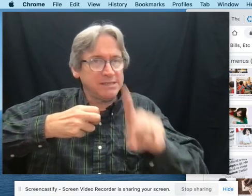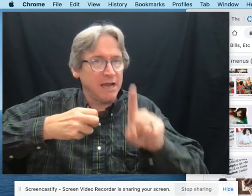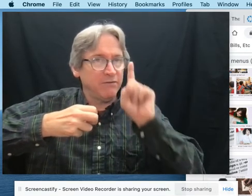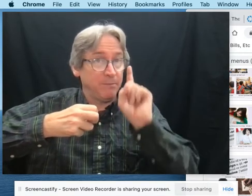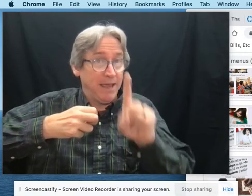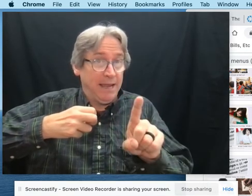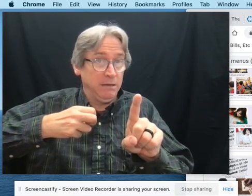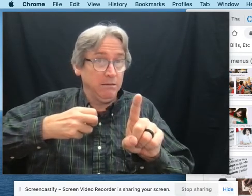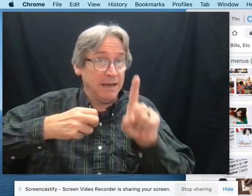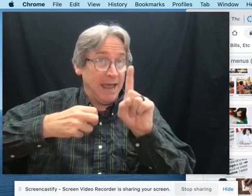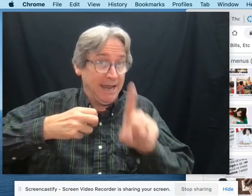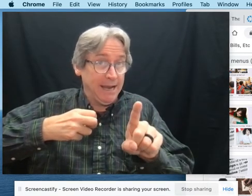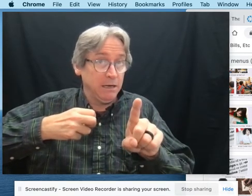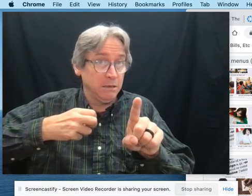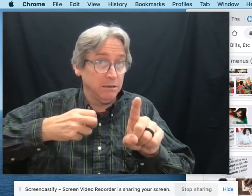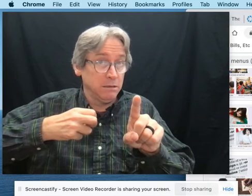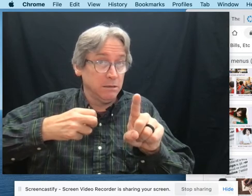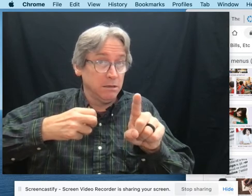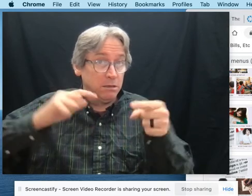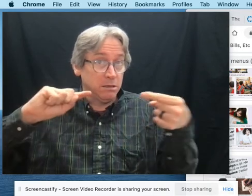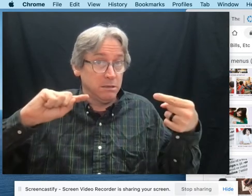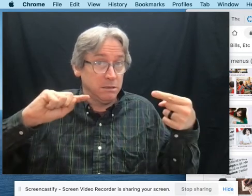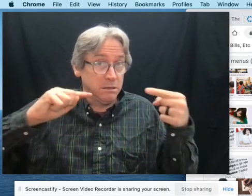Remember the sign for pain and headache?